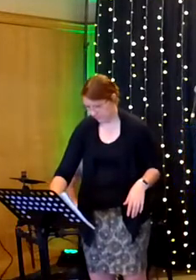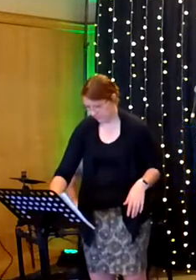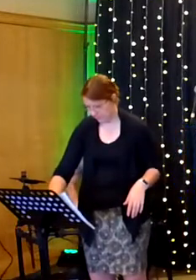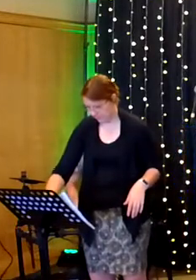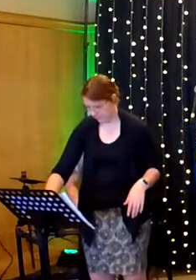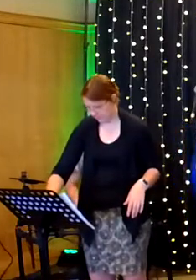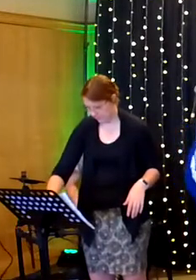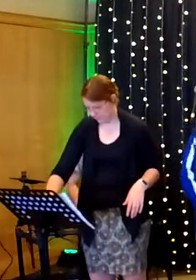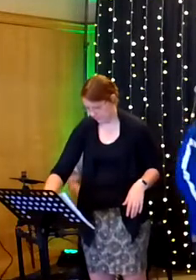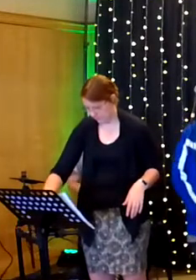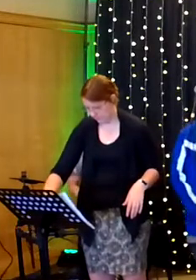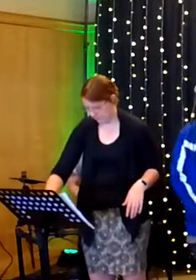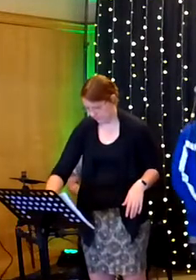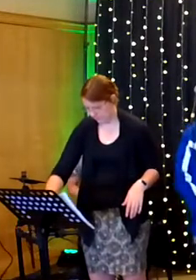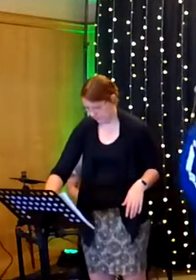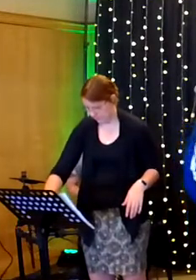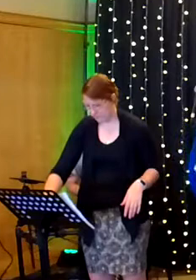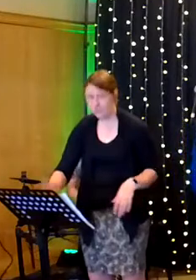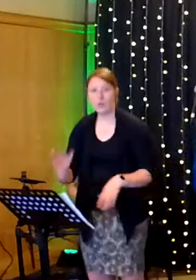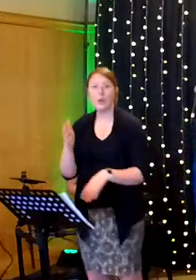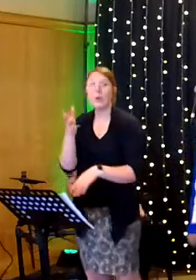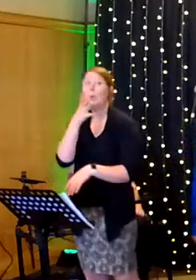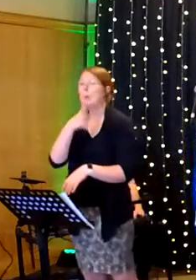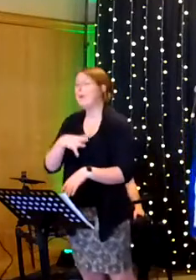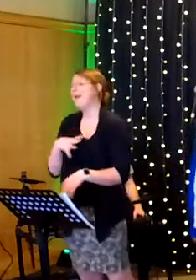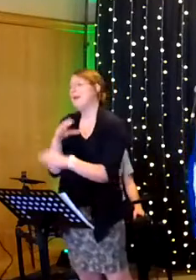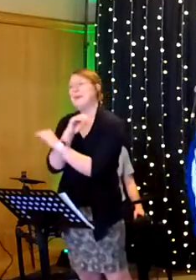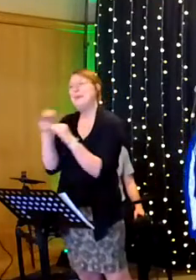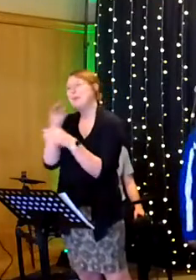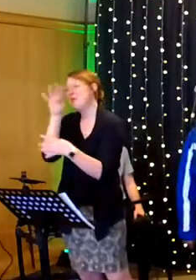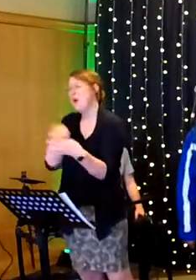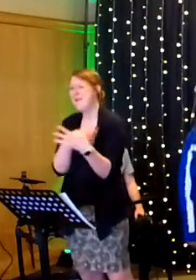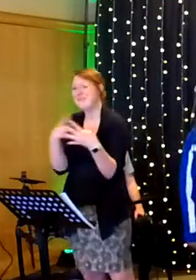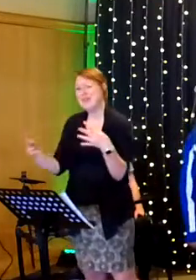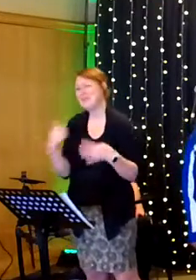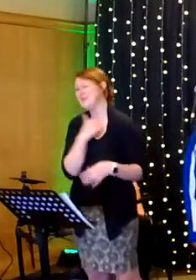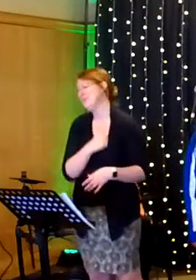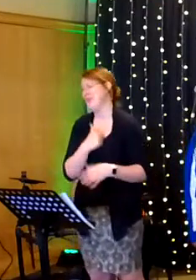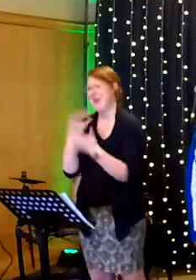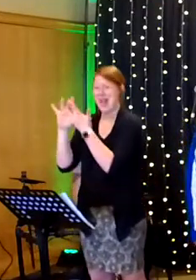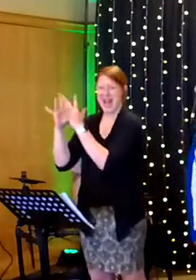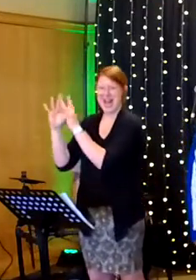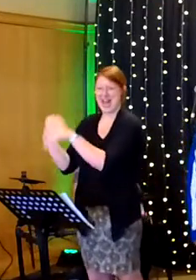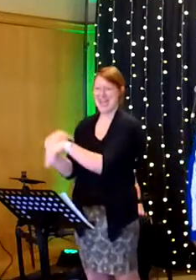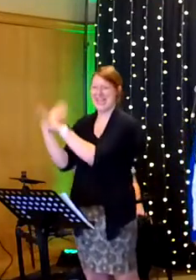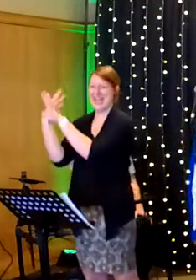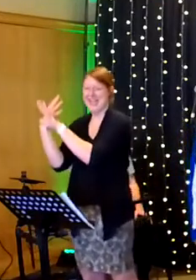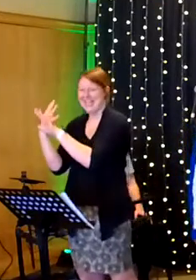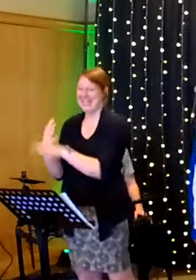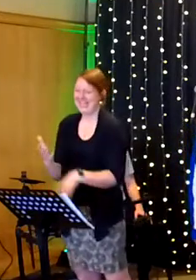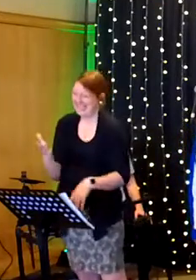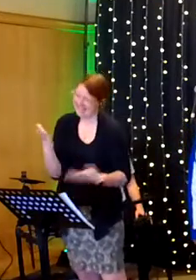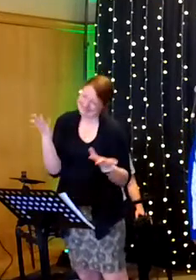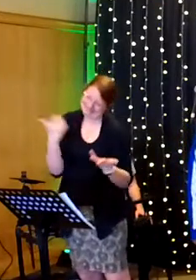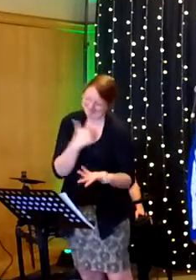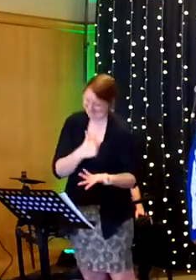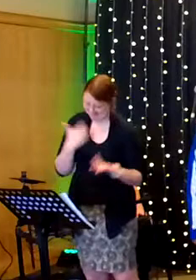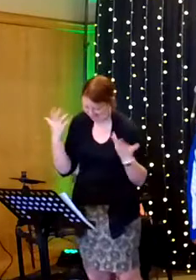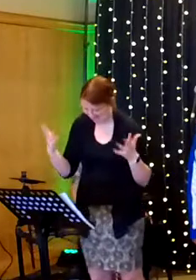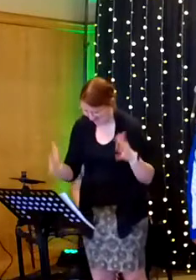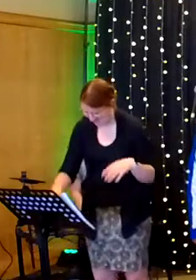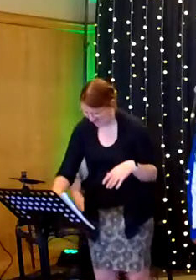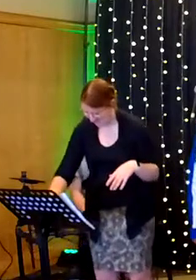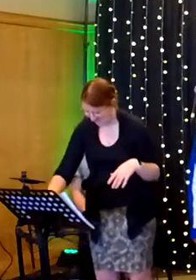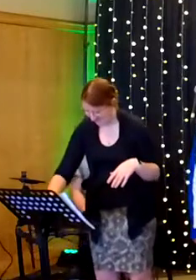6 p.m., and that's online. No waffles, sorry. Virtual waffles there. And that's been an awesome,